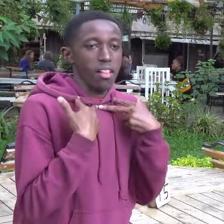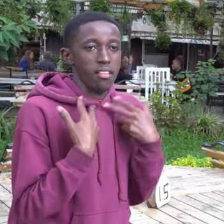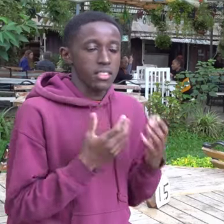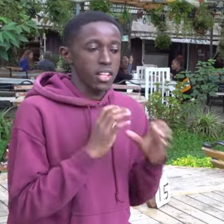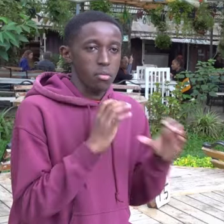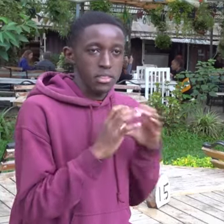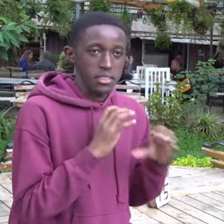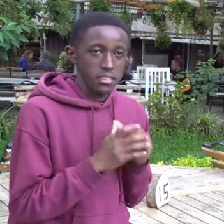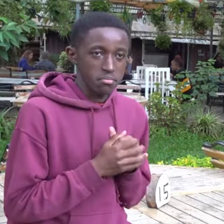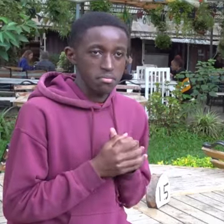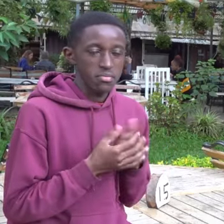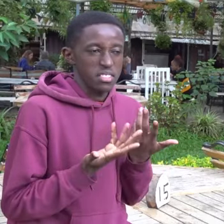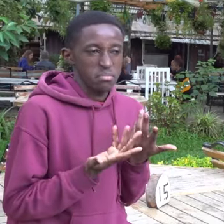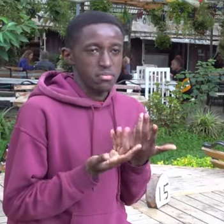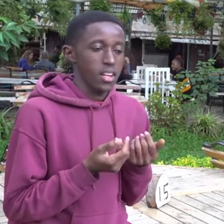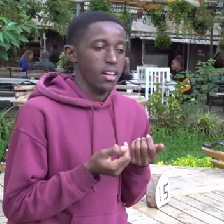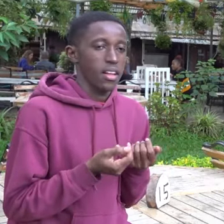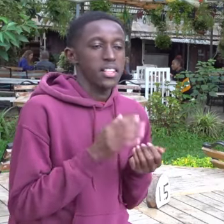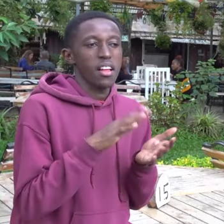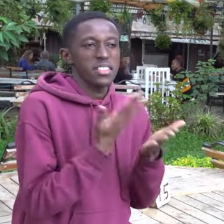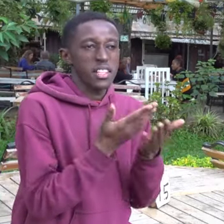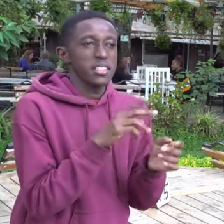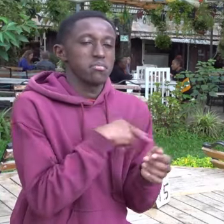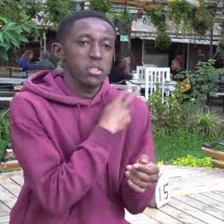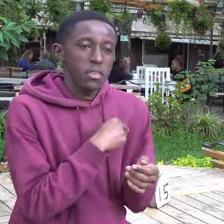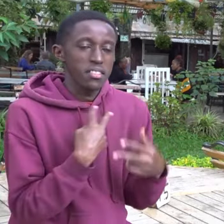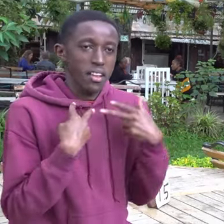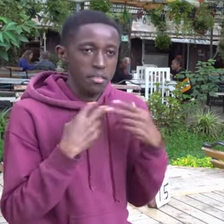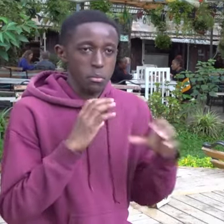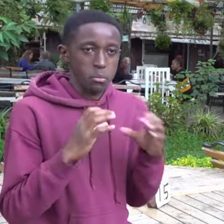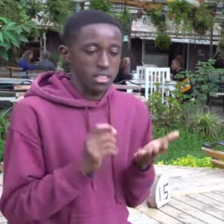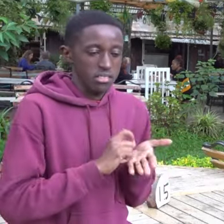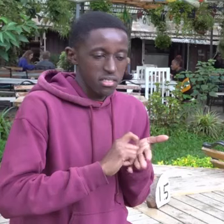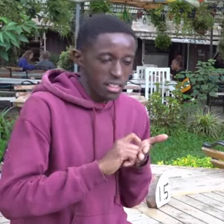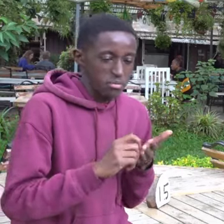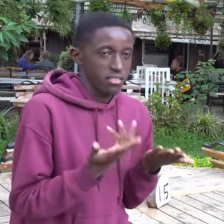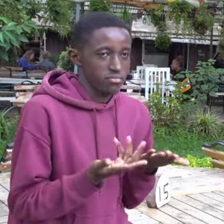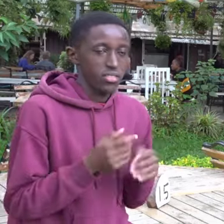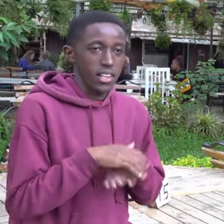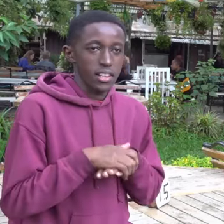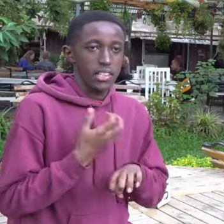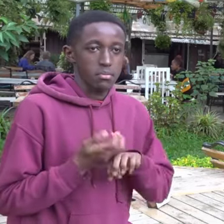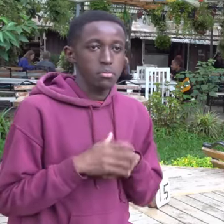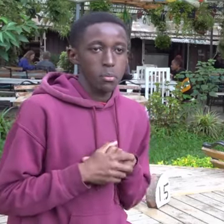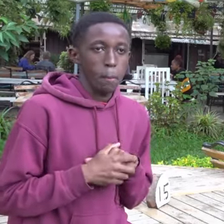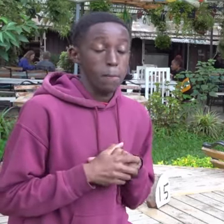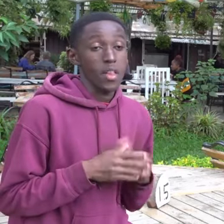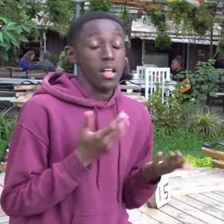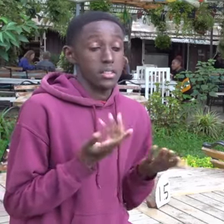Yes, I had a lot of challenges when searching for a job or applying for a job, and sometimes